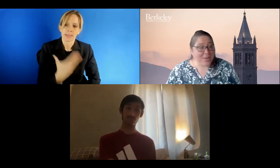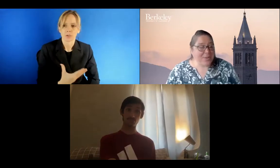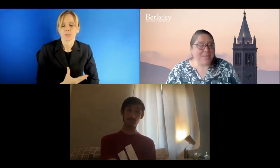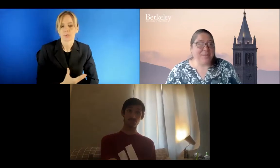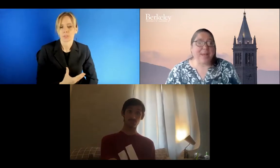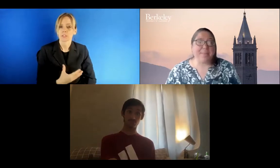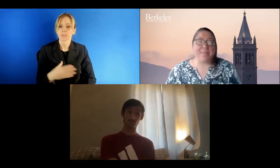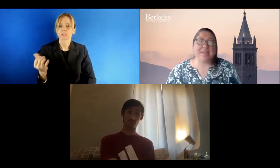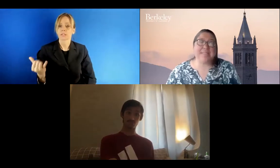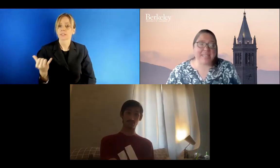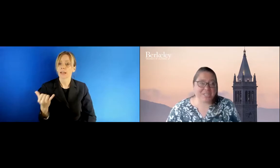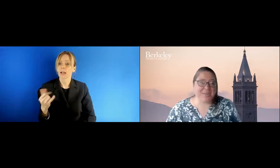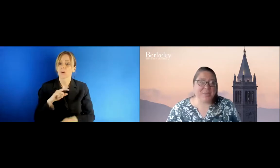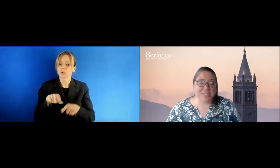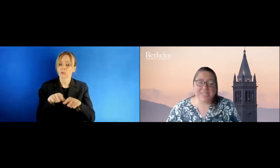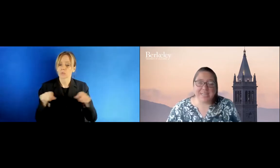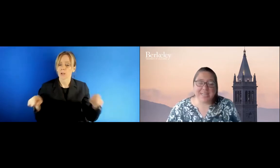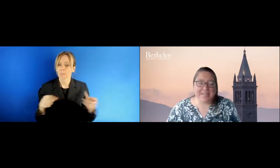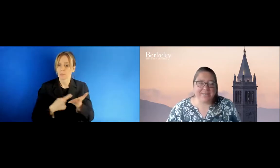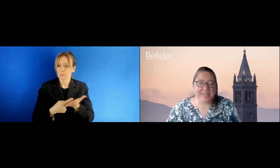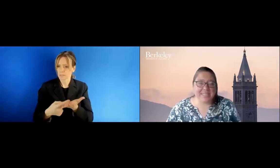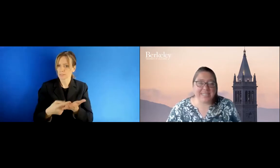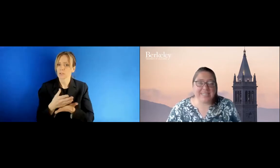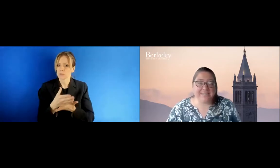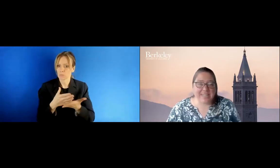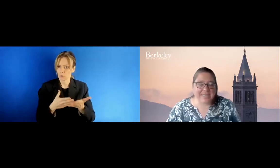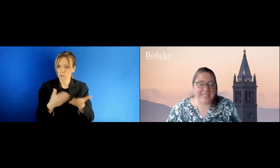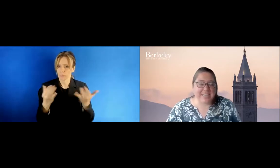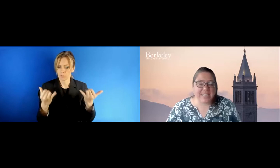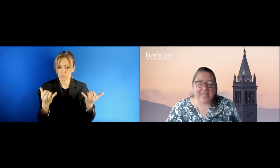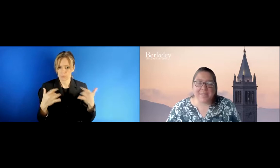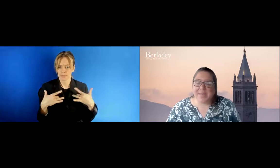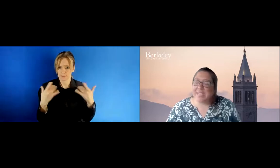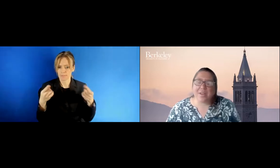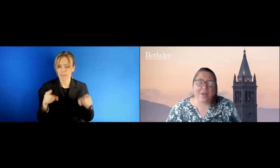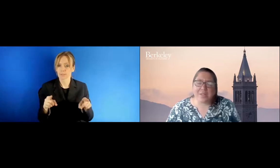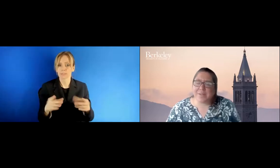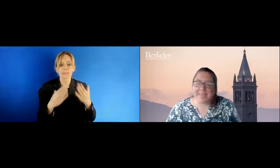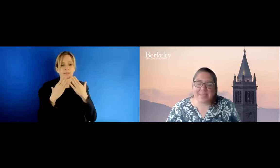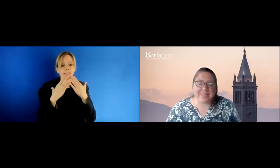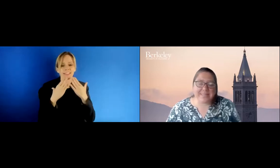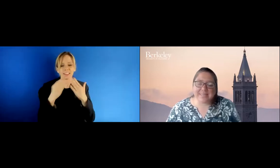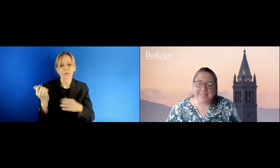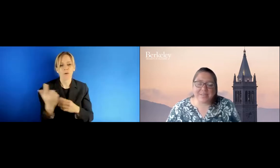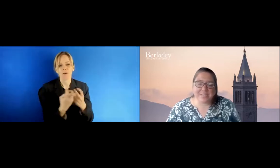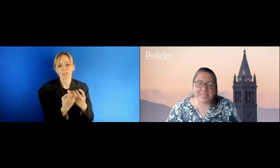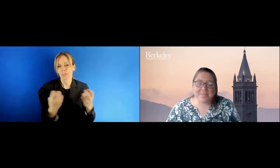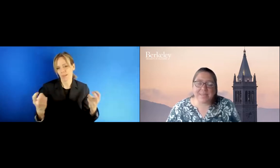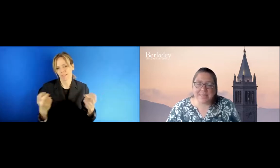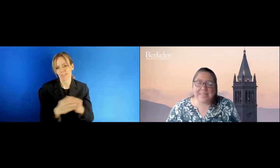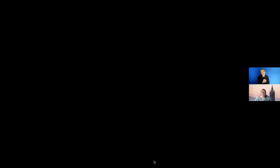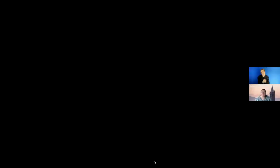that note, I'm going to wrap up our discussion portion of today's event. Thank you to all of our panelists. That was